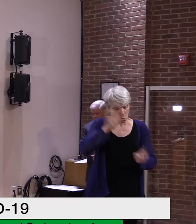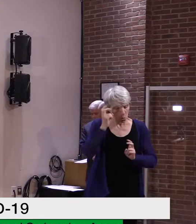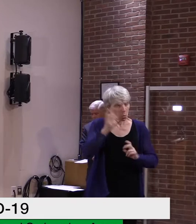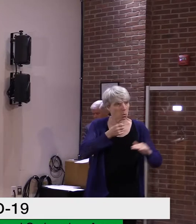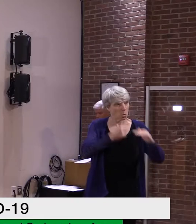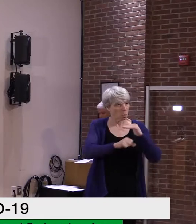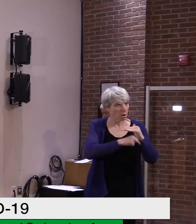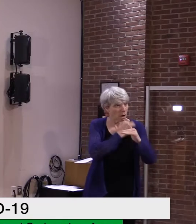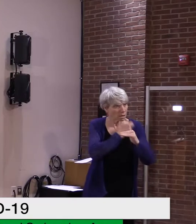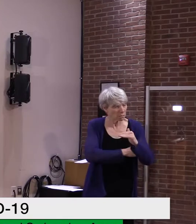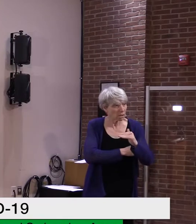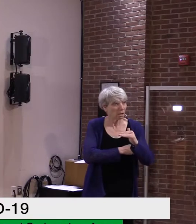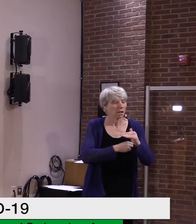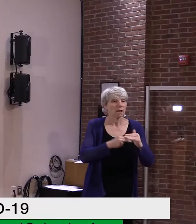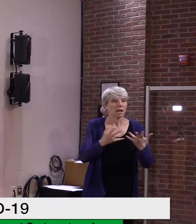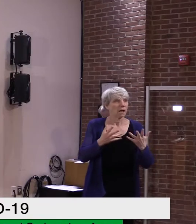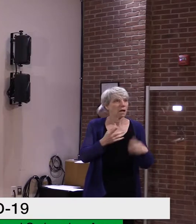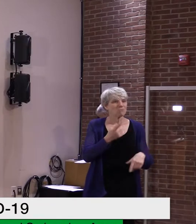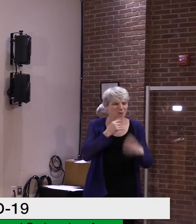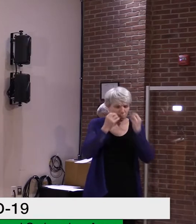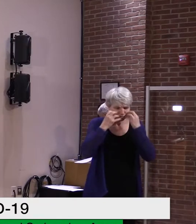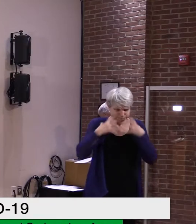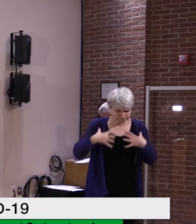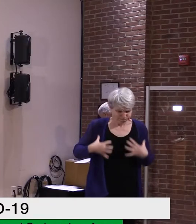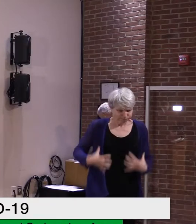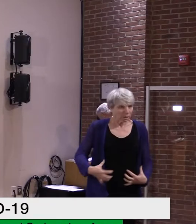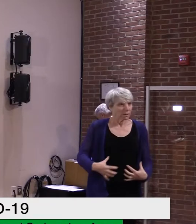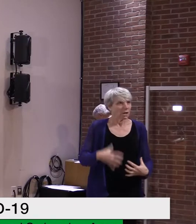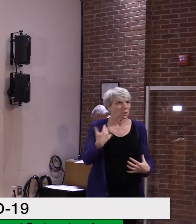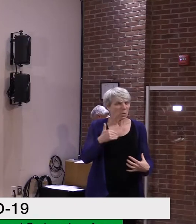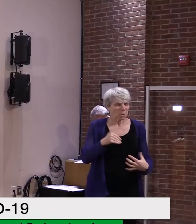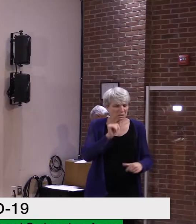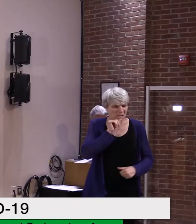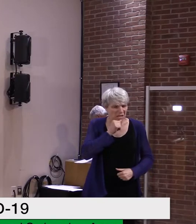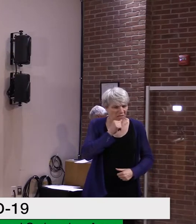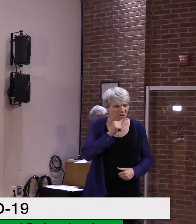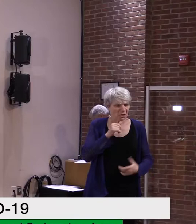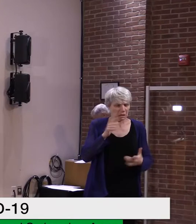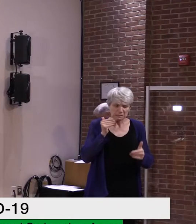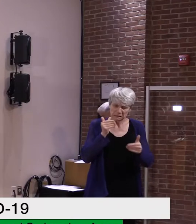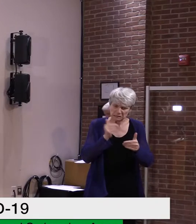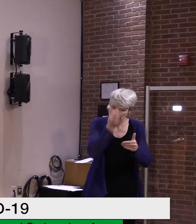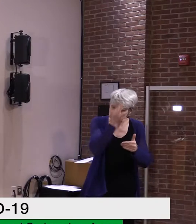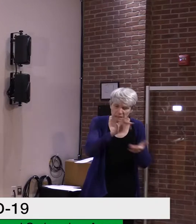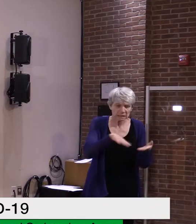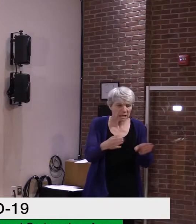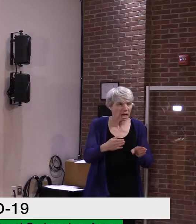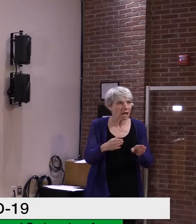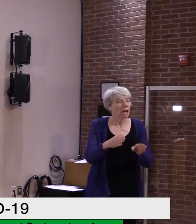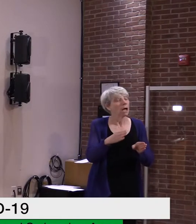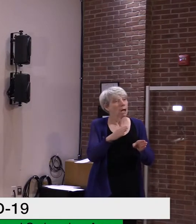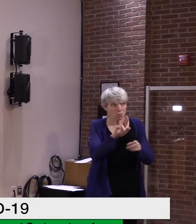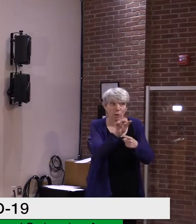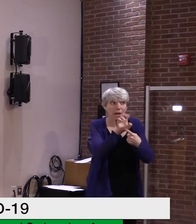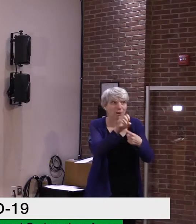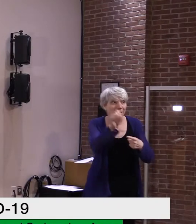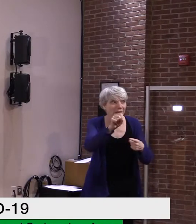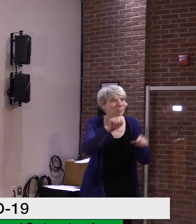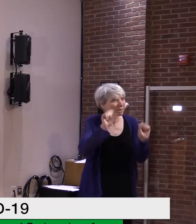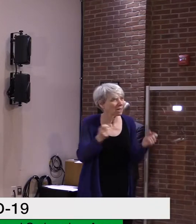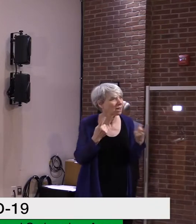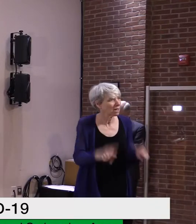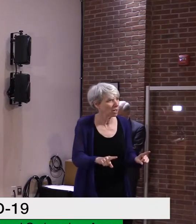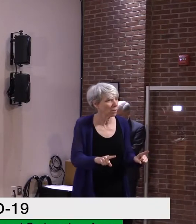multi-system inflammatory syndrome, or long COVID. and it means there's less chance of it spreading to